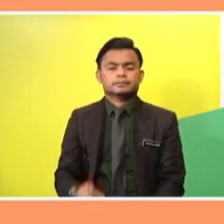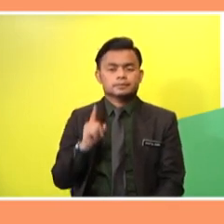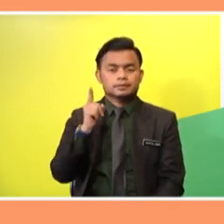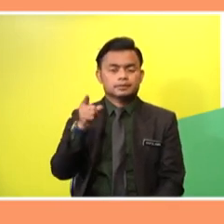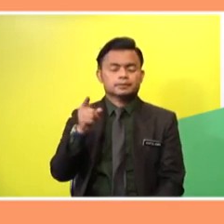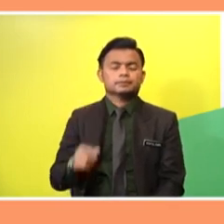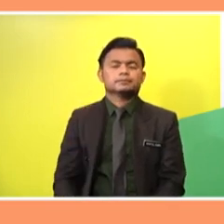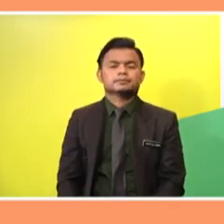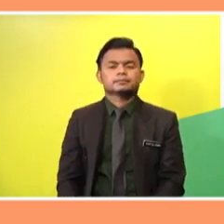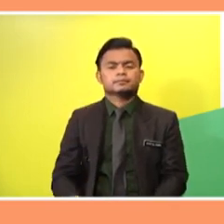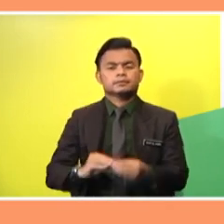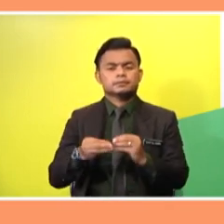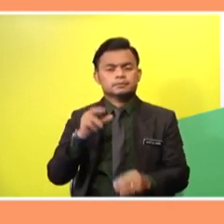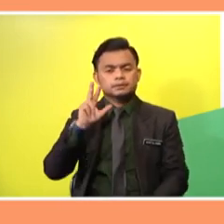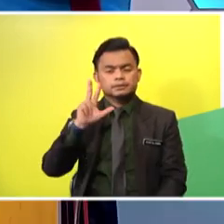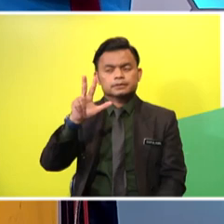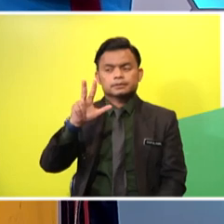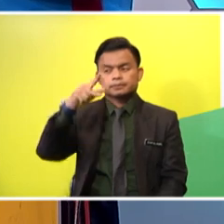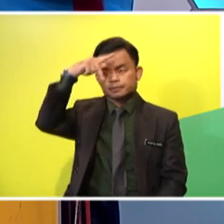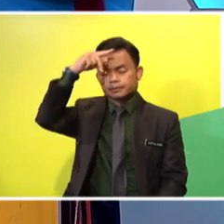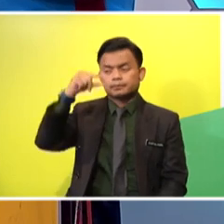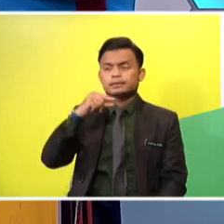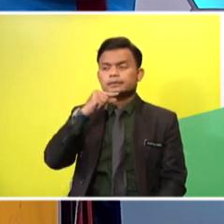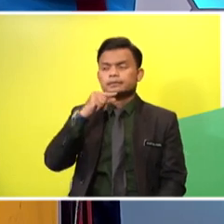Number three. Okay, Bing Bing, are you with me?